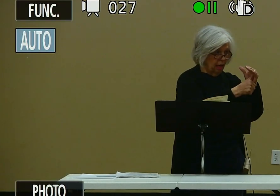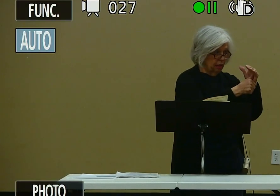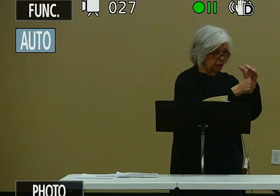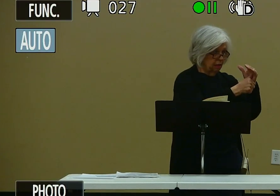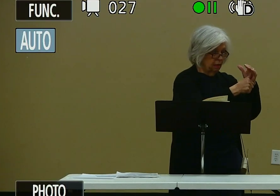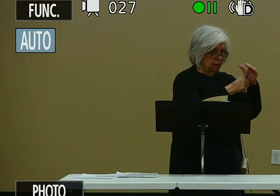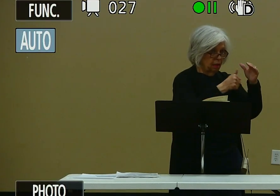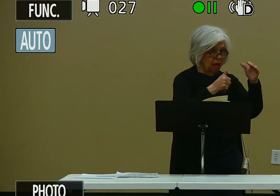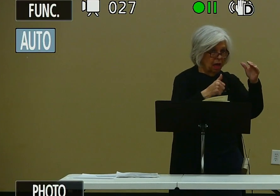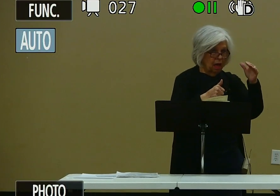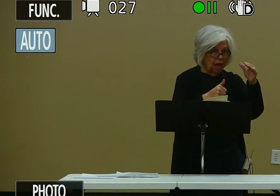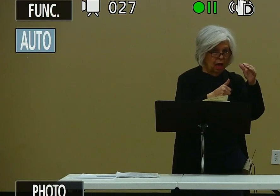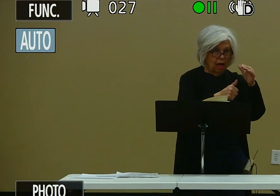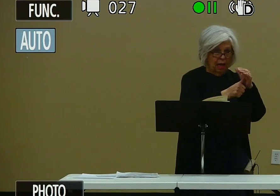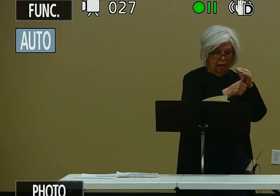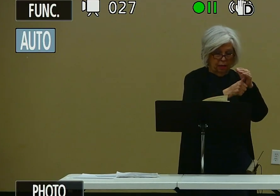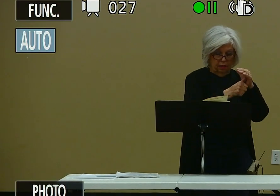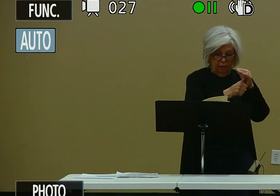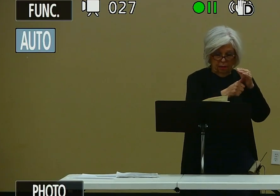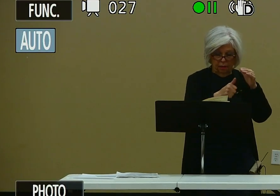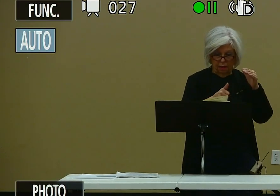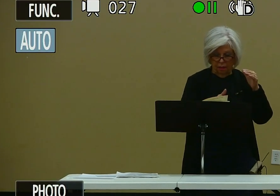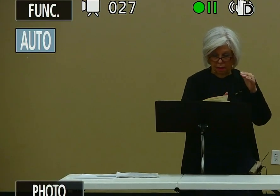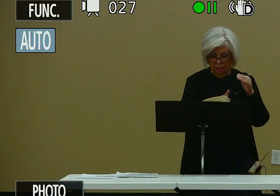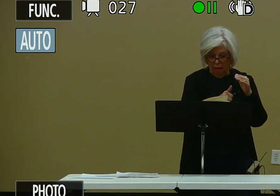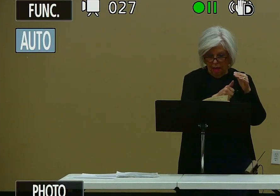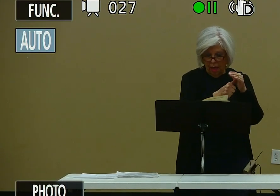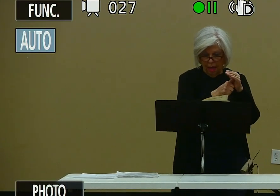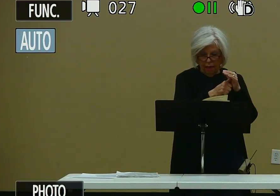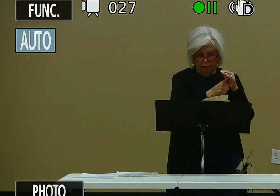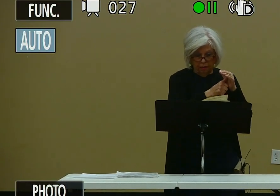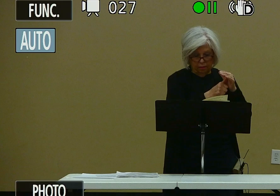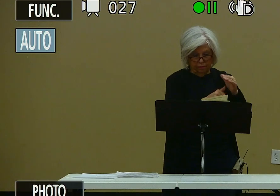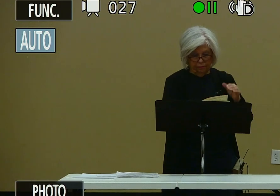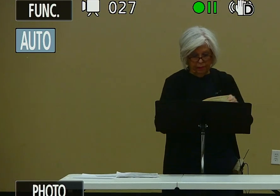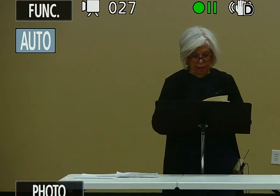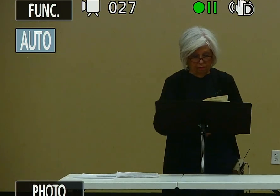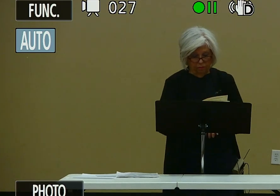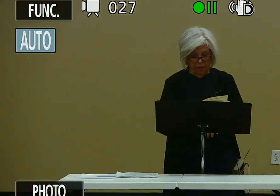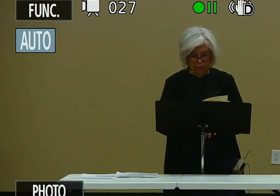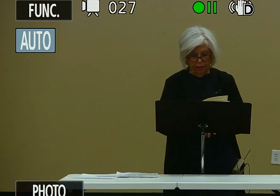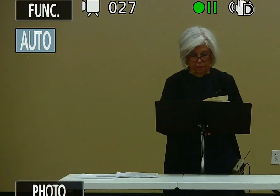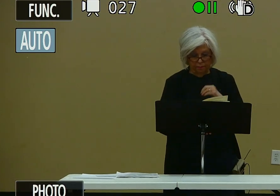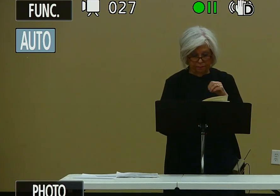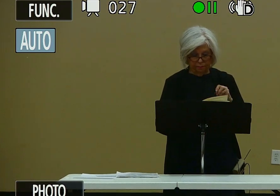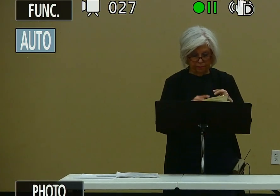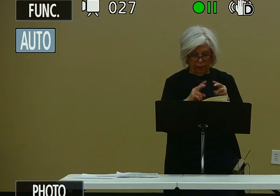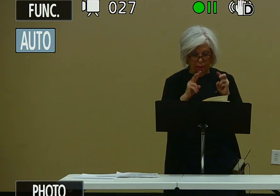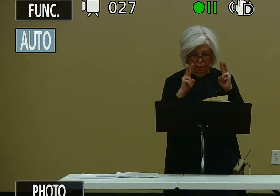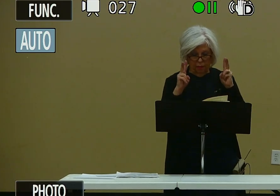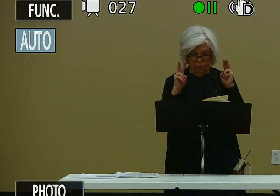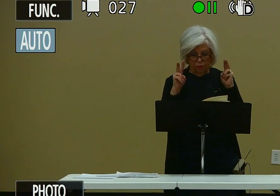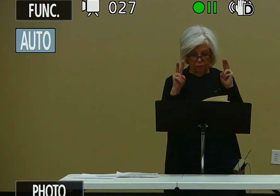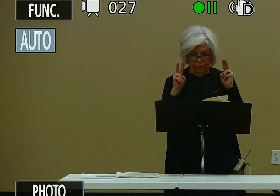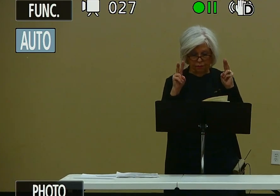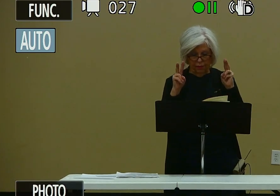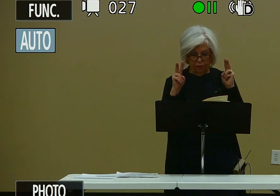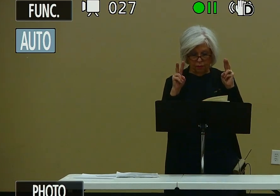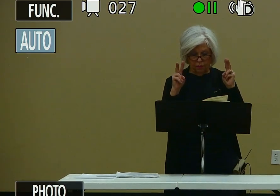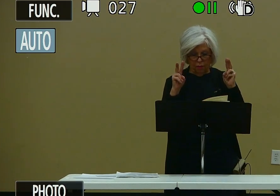Hide. Hide. Hide. Very. So your V fingers are going